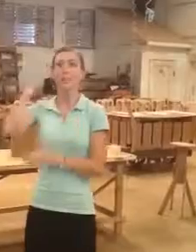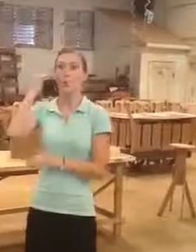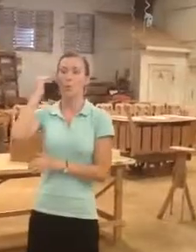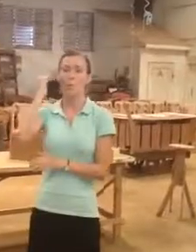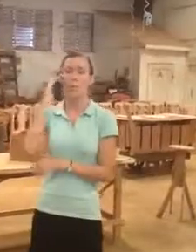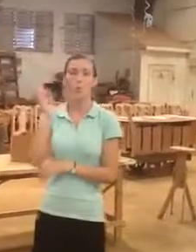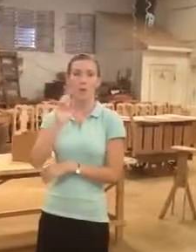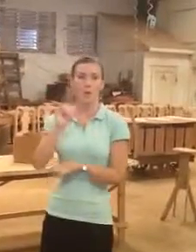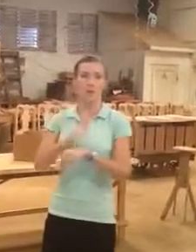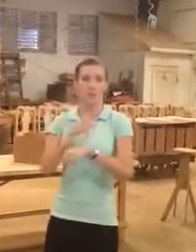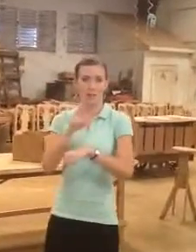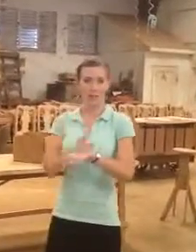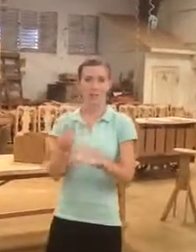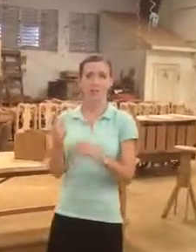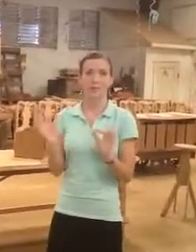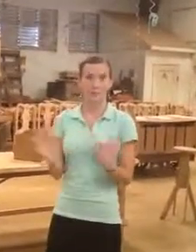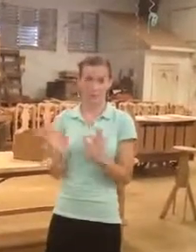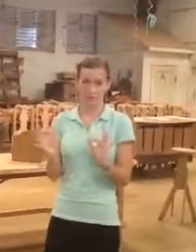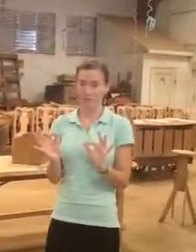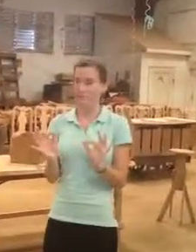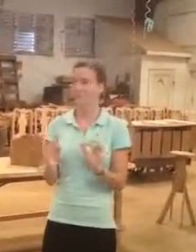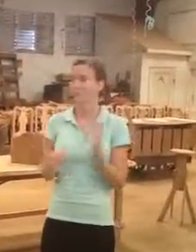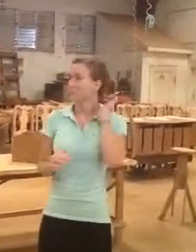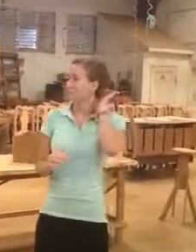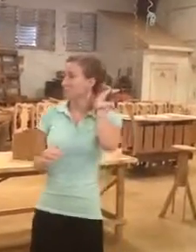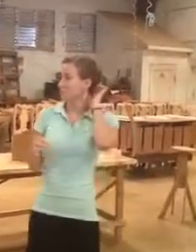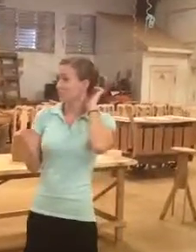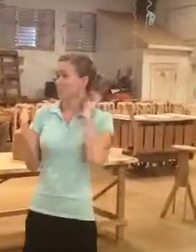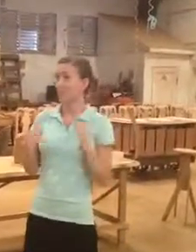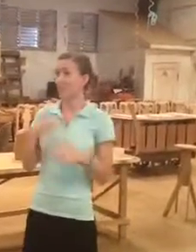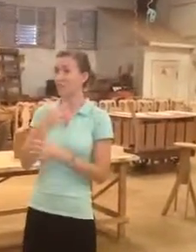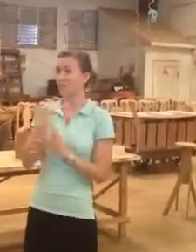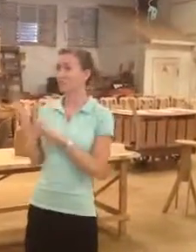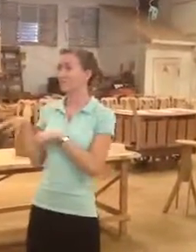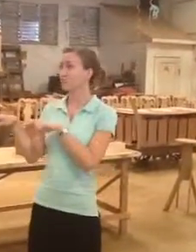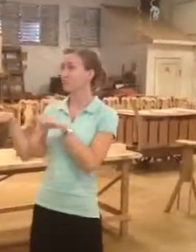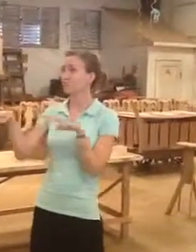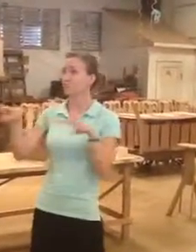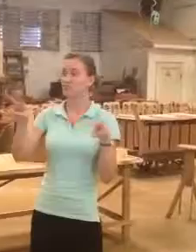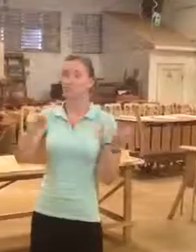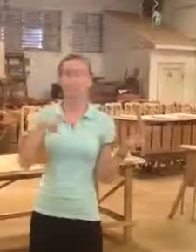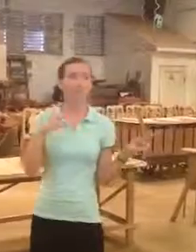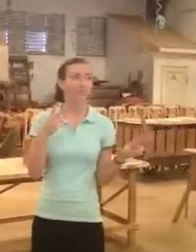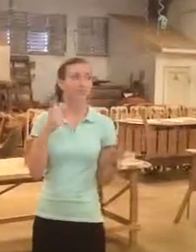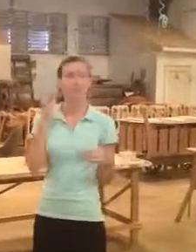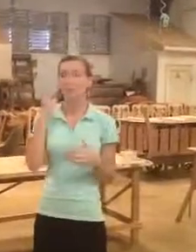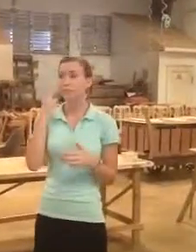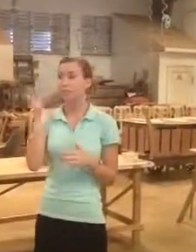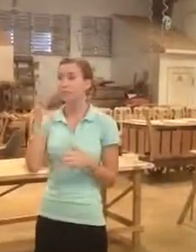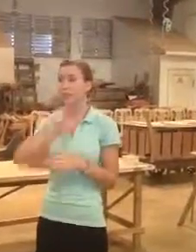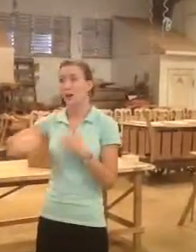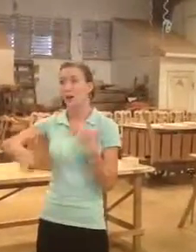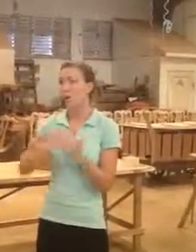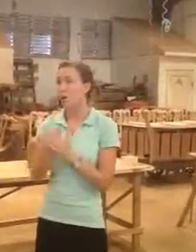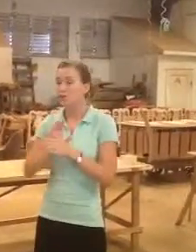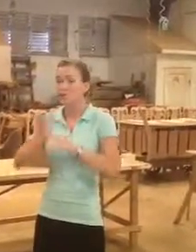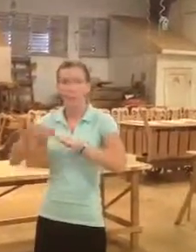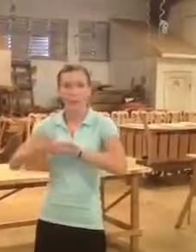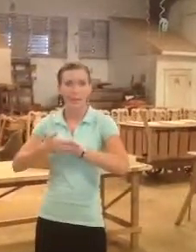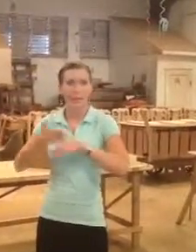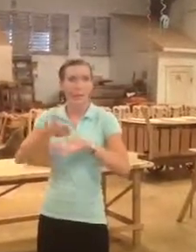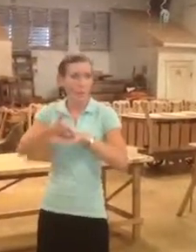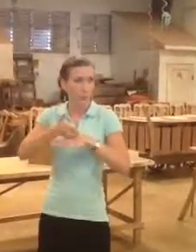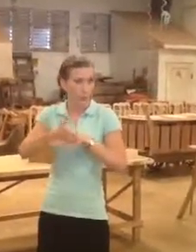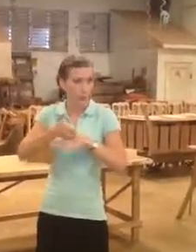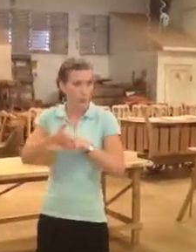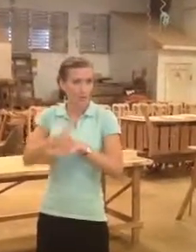idea. Feel free to look around. Everything you see, with the exception of pine, which I don't see in here, is all Jamaican hardwoods. I couldn't tell you